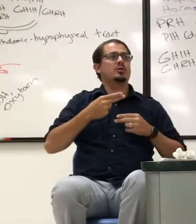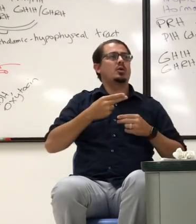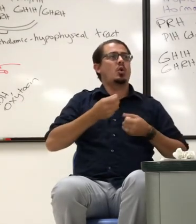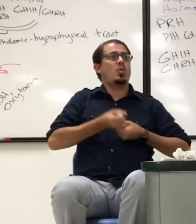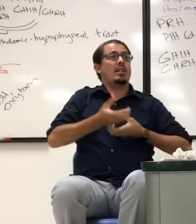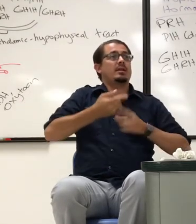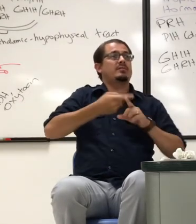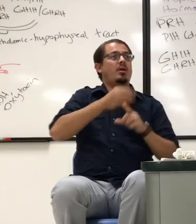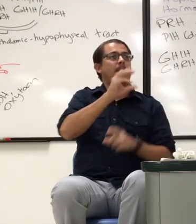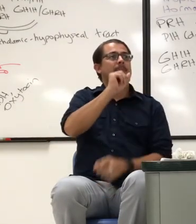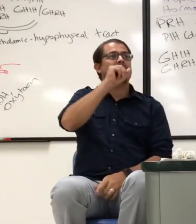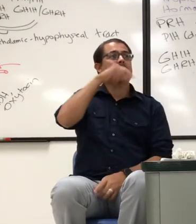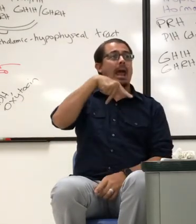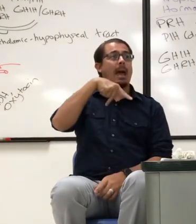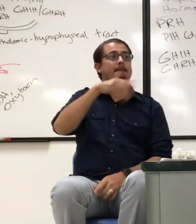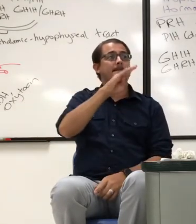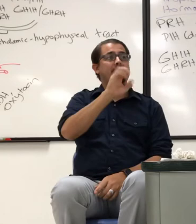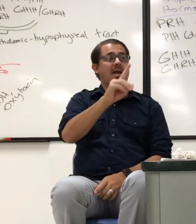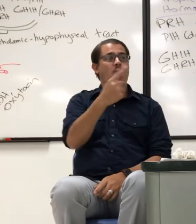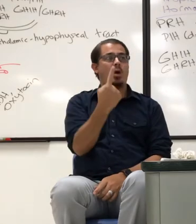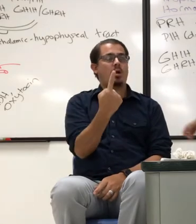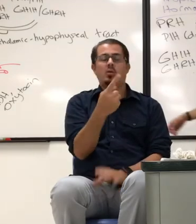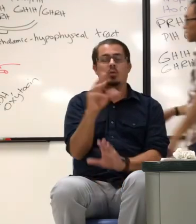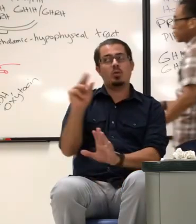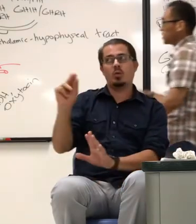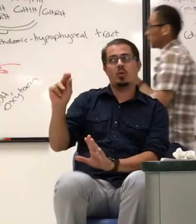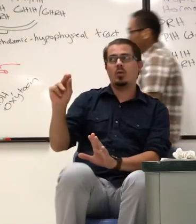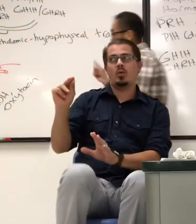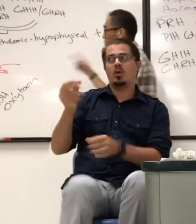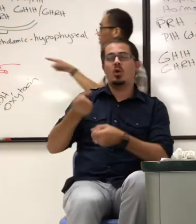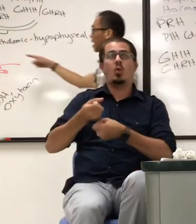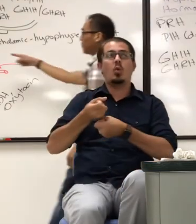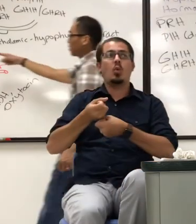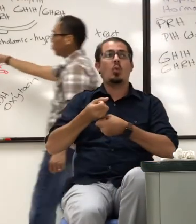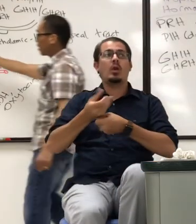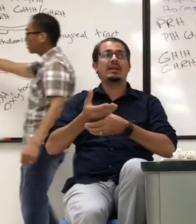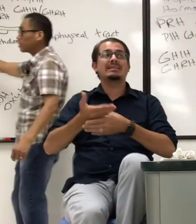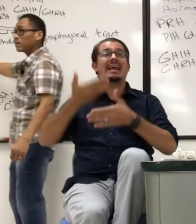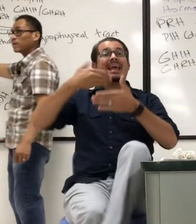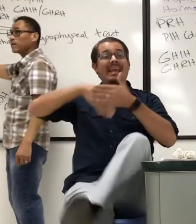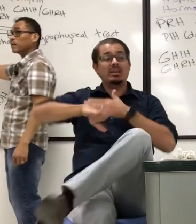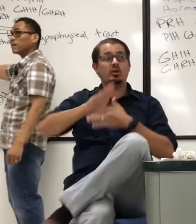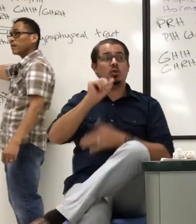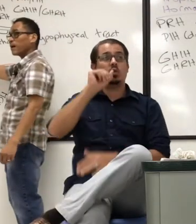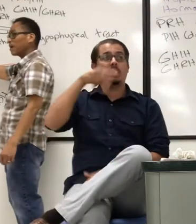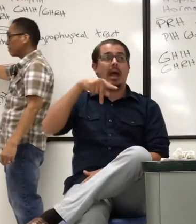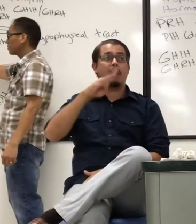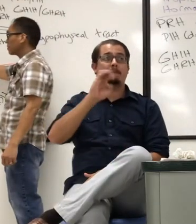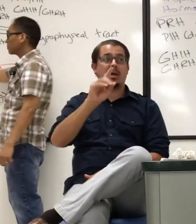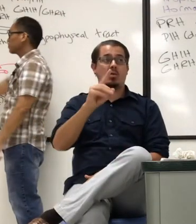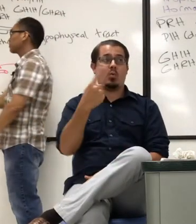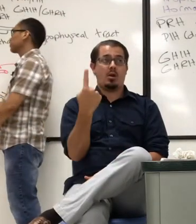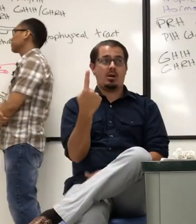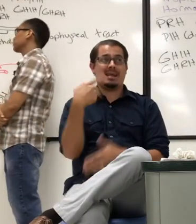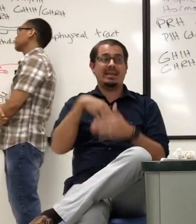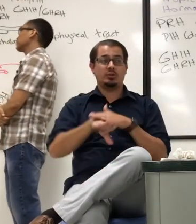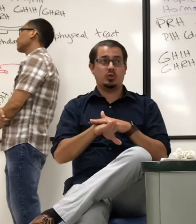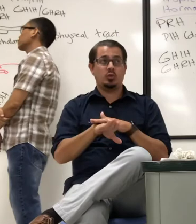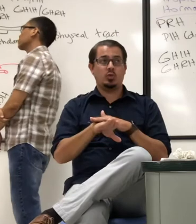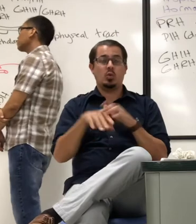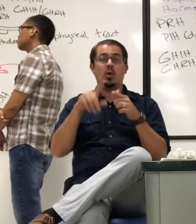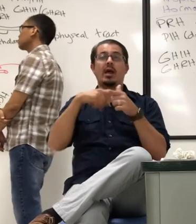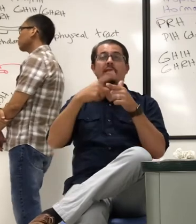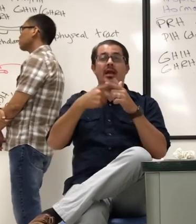CAPBED1 that stimulate the They get released into CAPBED1. In CAPBED1. Yeah. And then